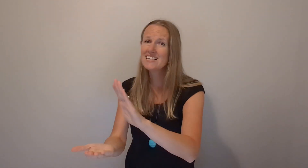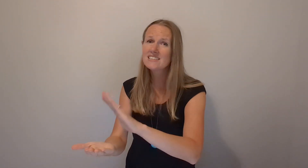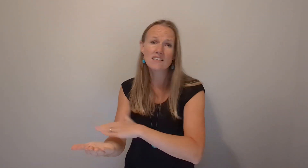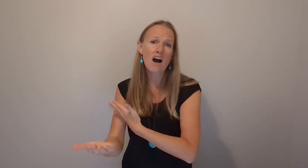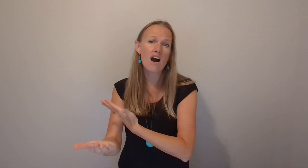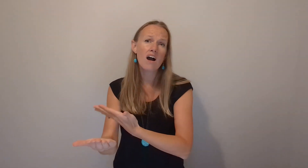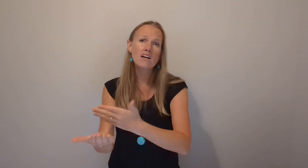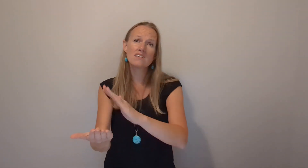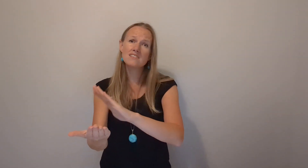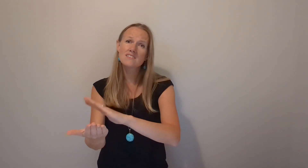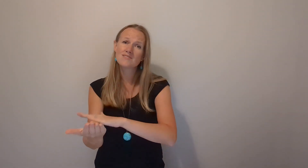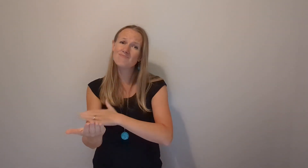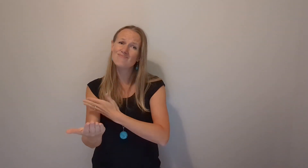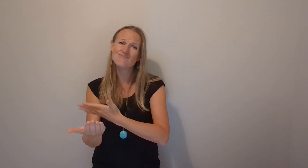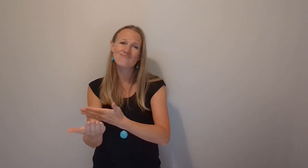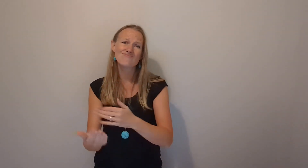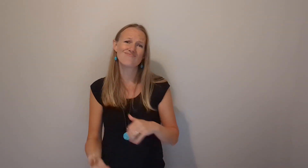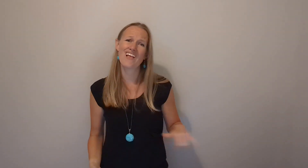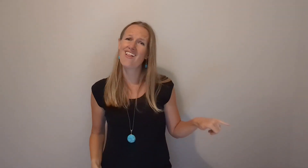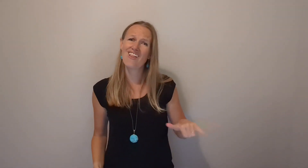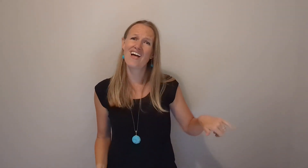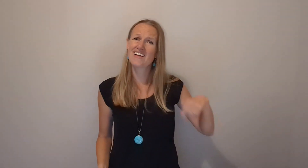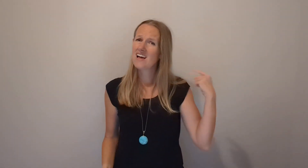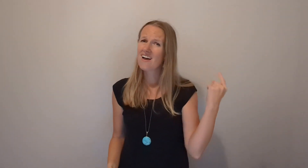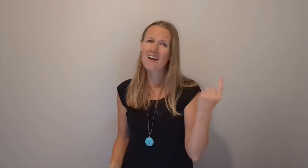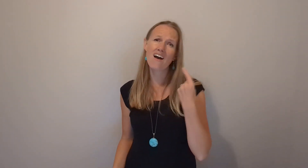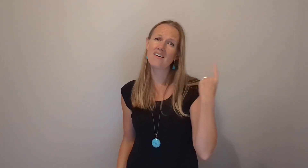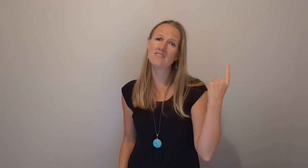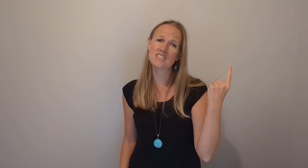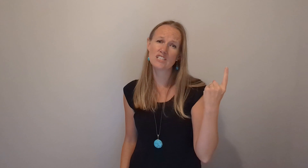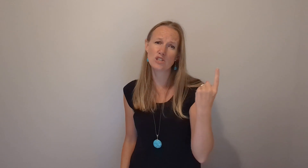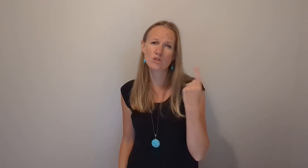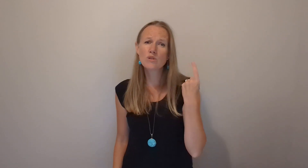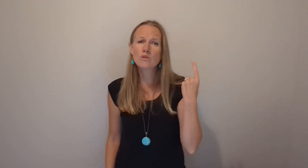these songs as I often do,